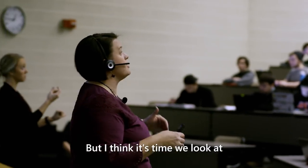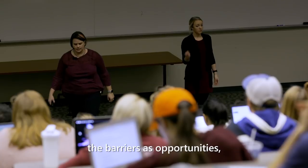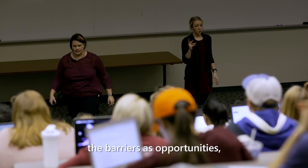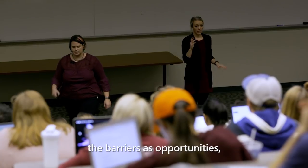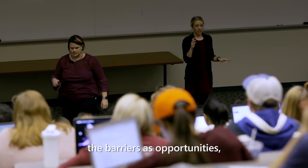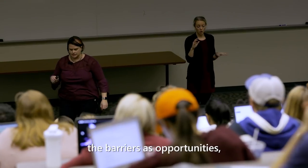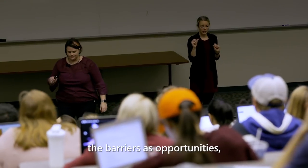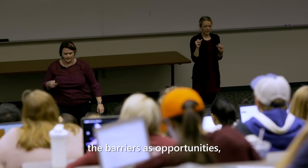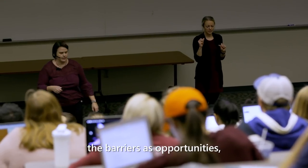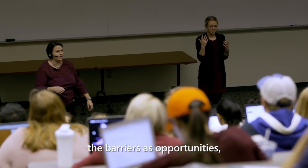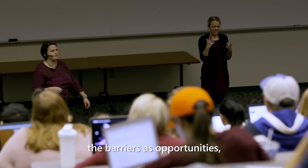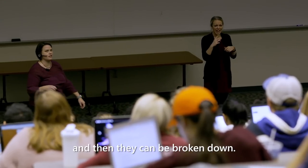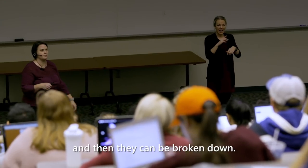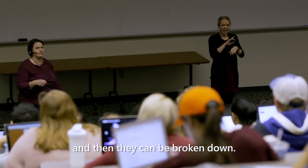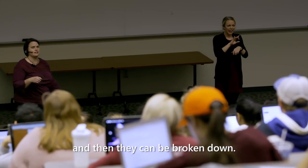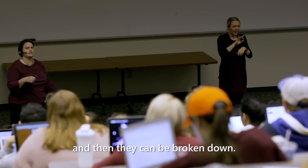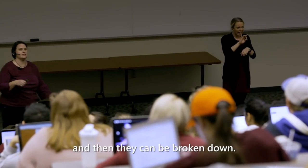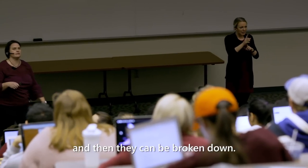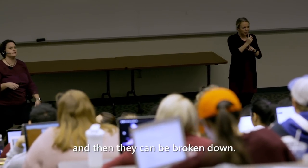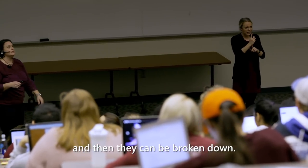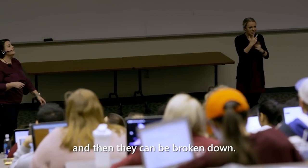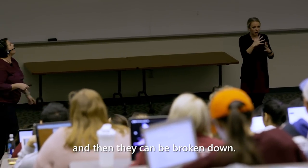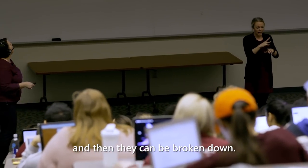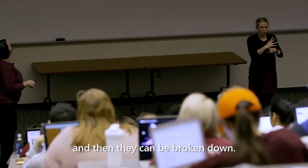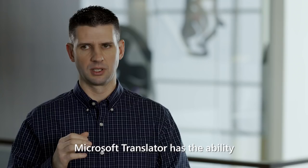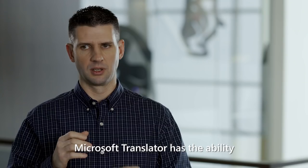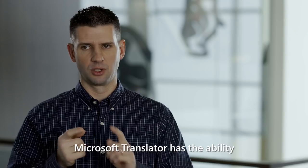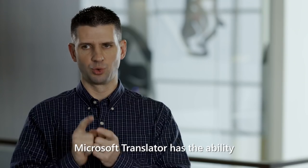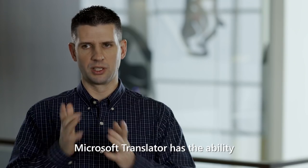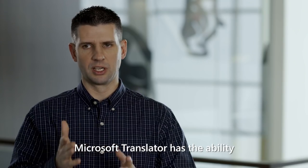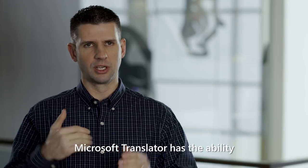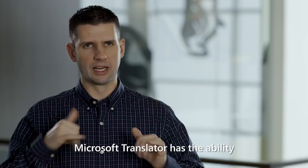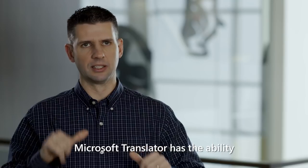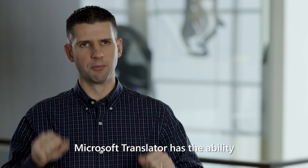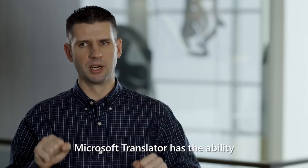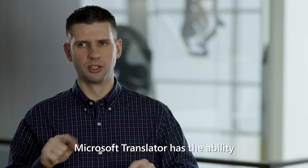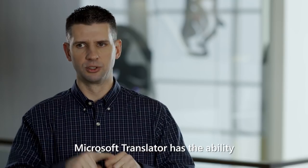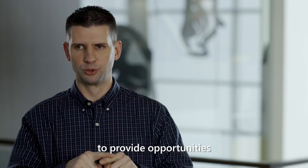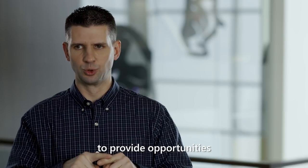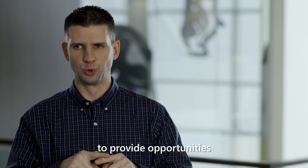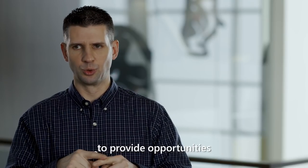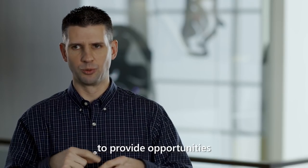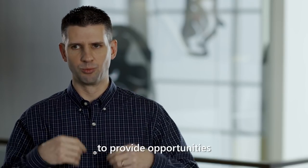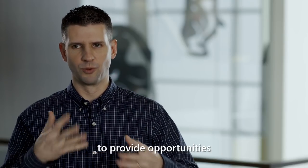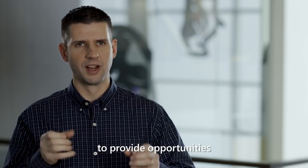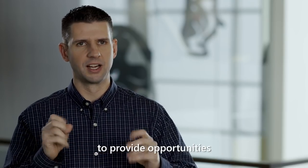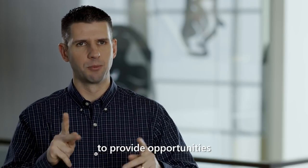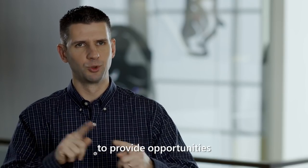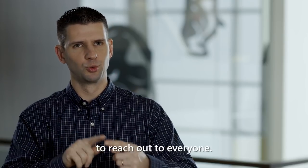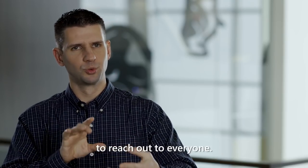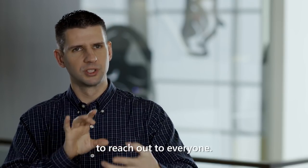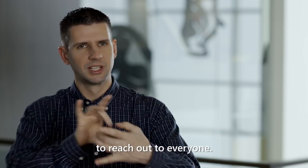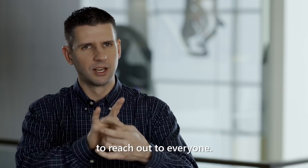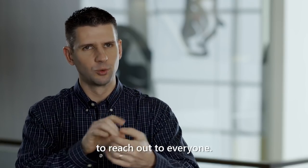time we look at the barriers as opportunities, and then they can be broken down. Microsoft Translator has the ability to provide opportunities